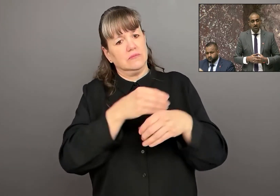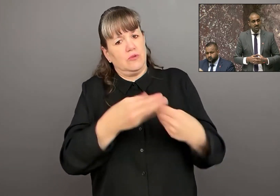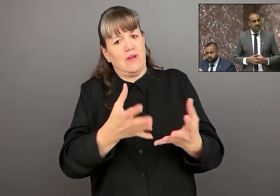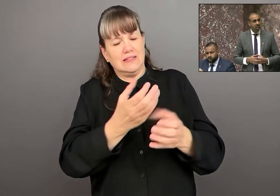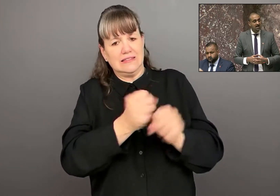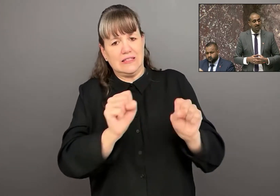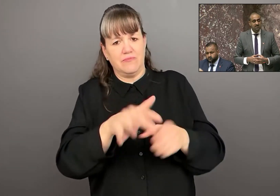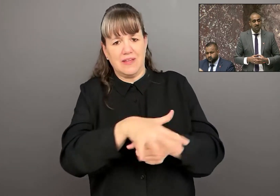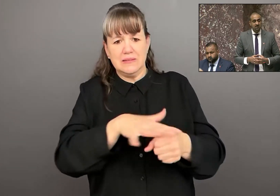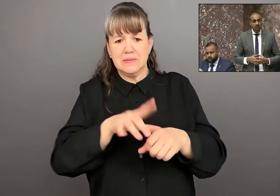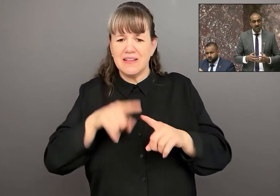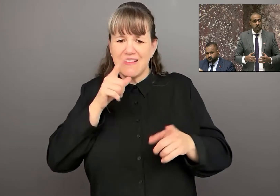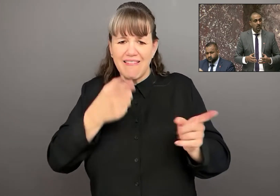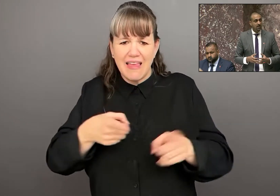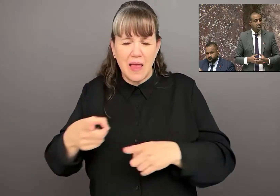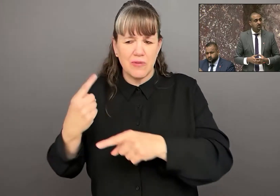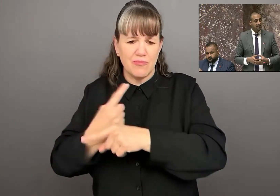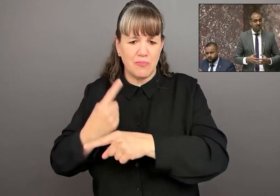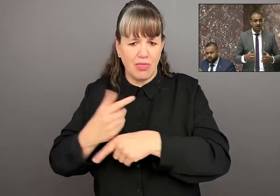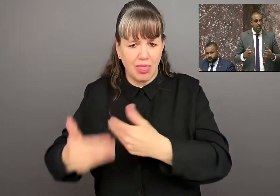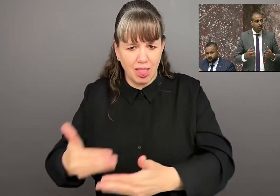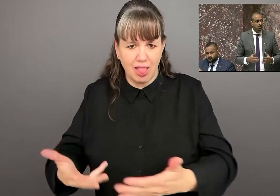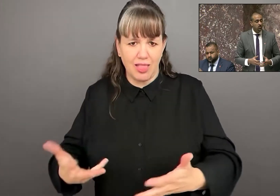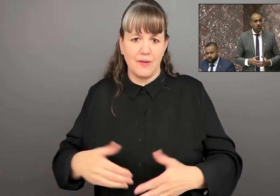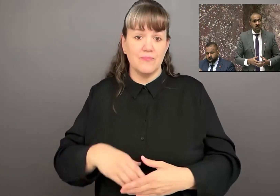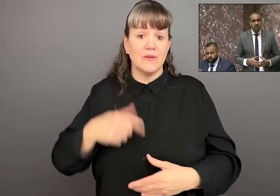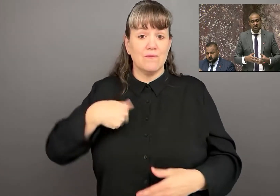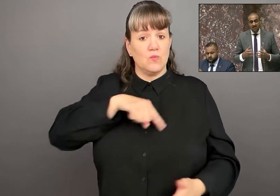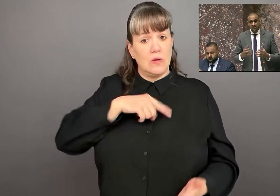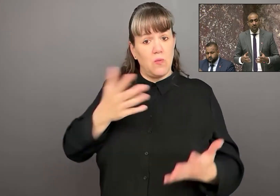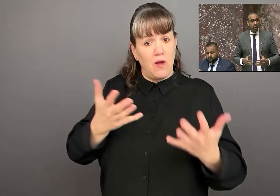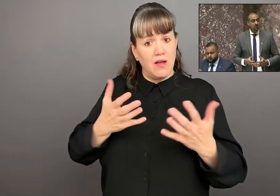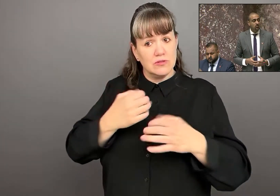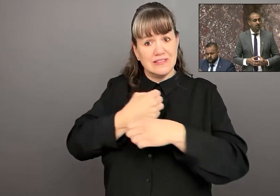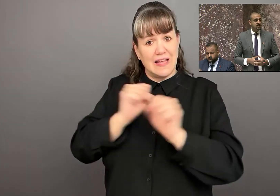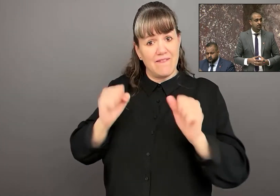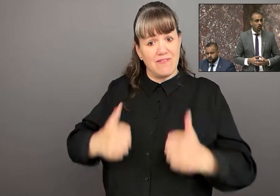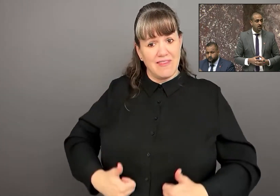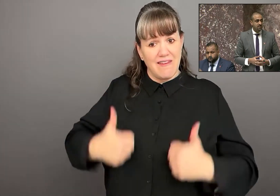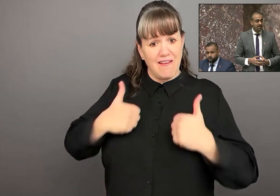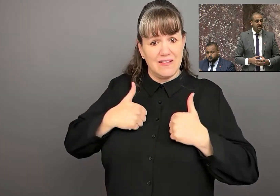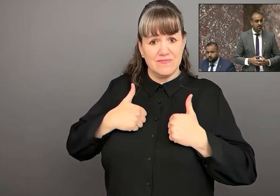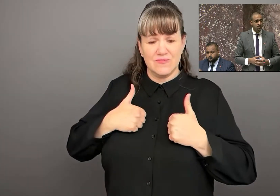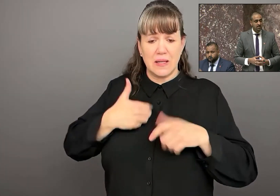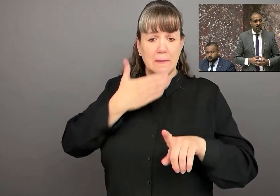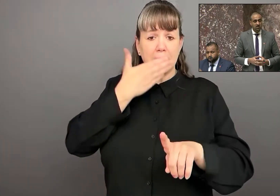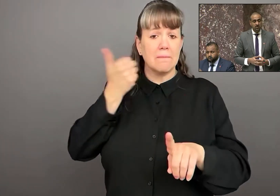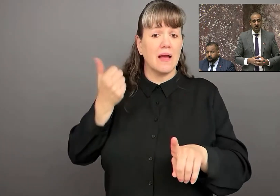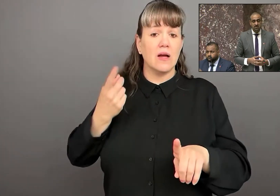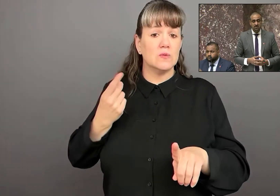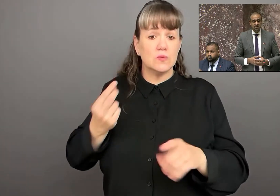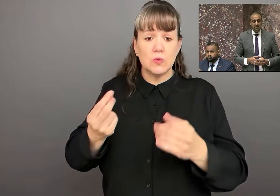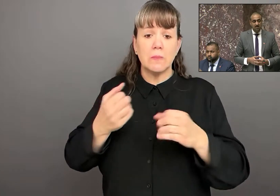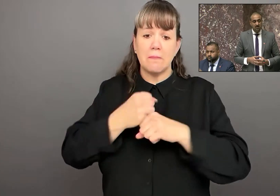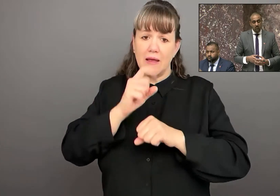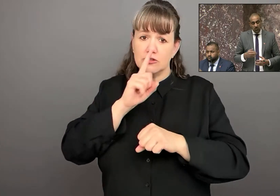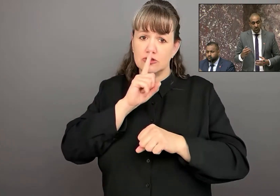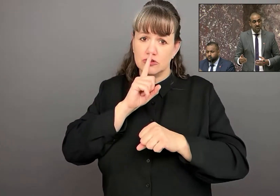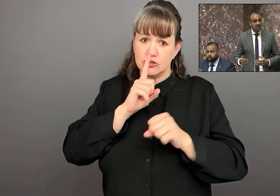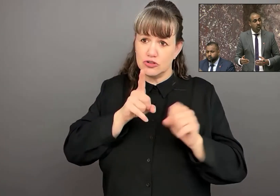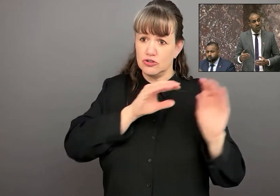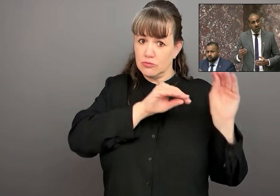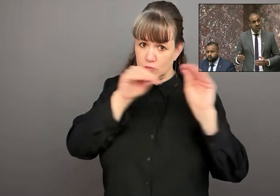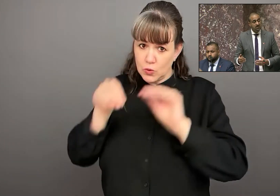if we want to save lives, the best way we can do that is to get people indoors, get them with supports that they desperately need in our communities.